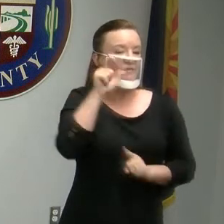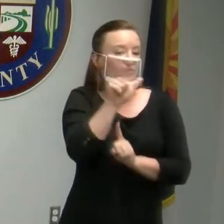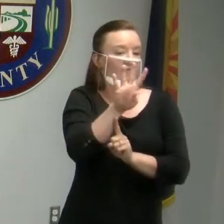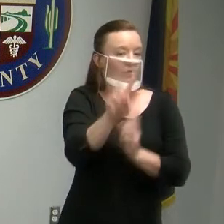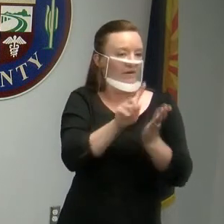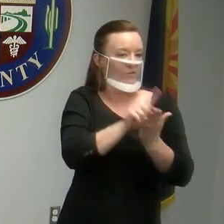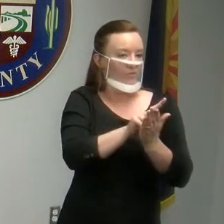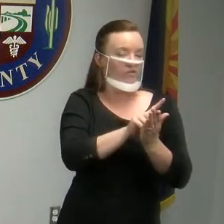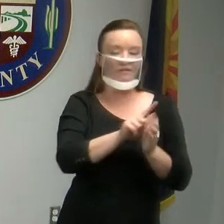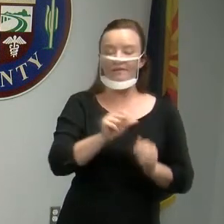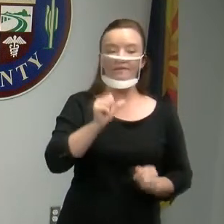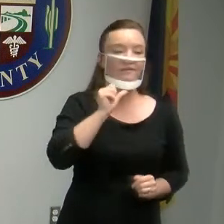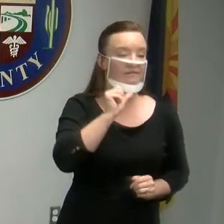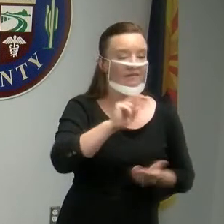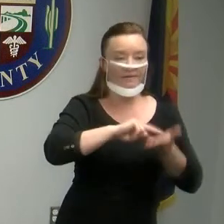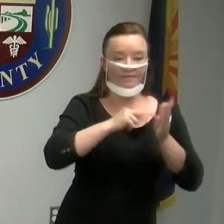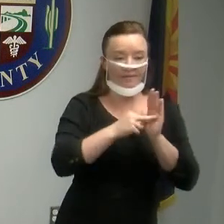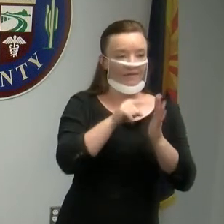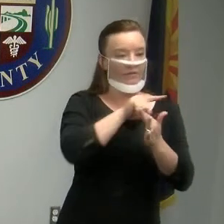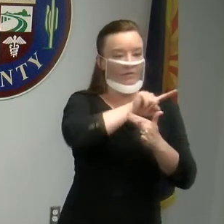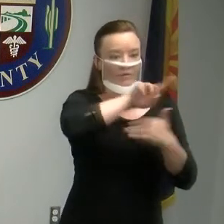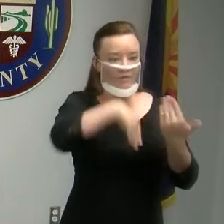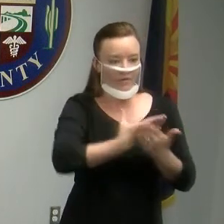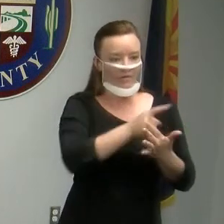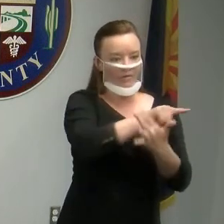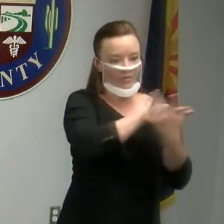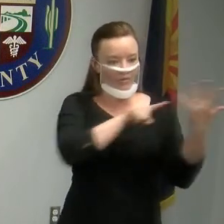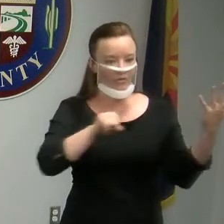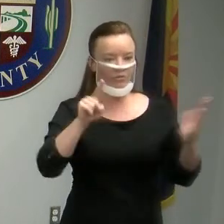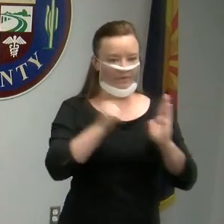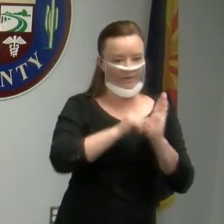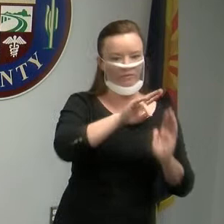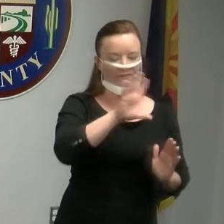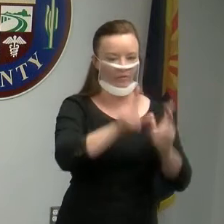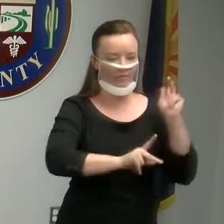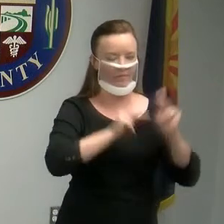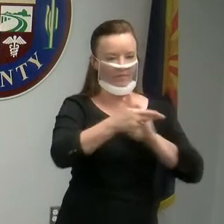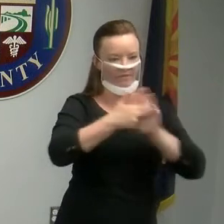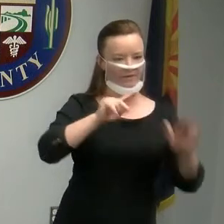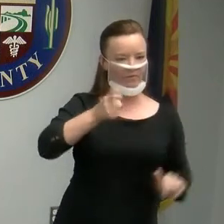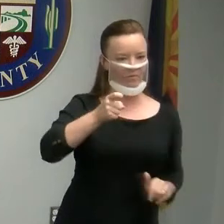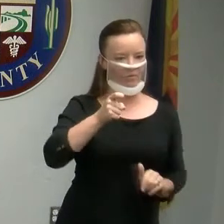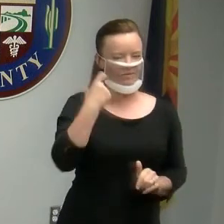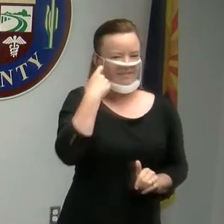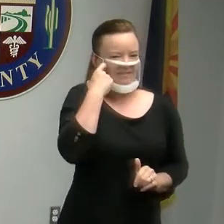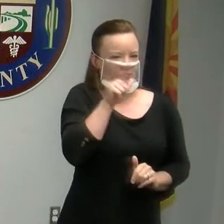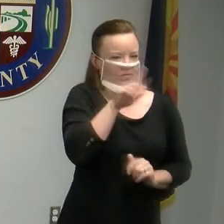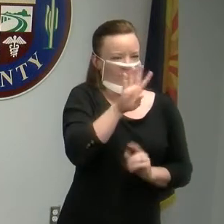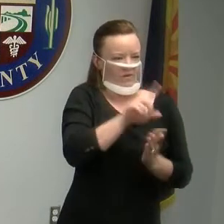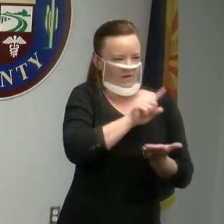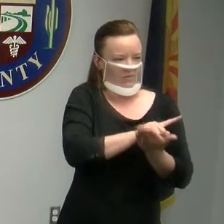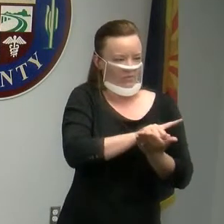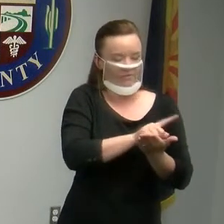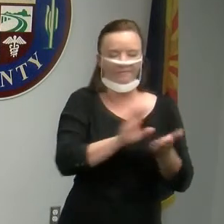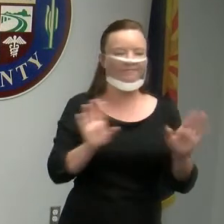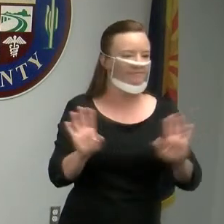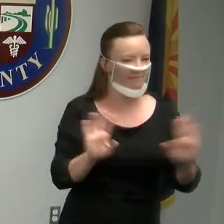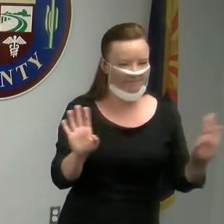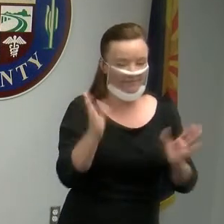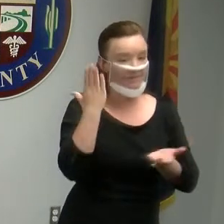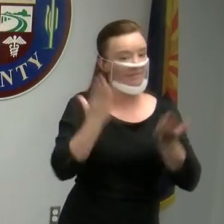That doesn't mean those people were diagnosed in the last 24 hours. They could have been diagnosed as long as 2 weeks